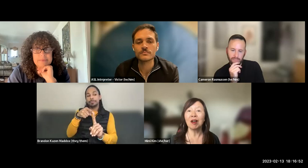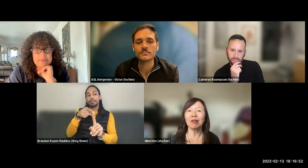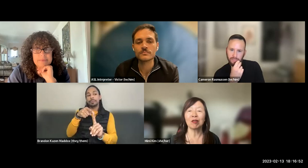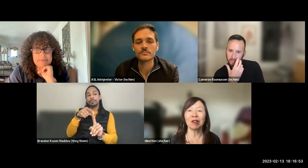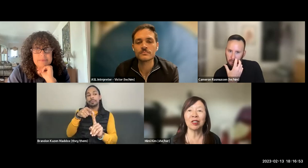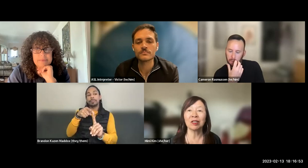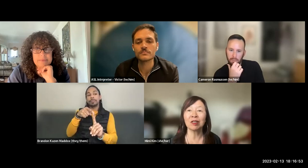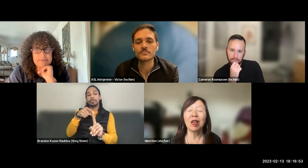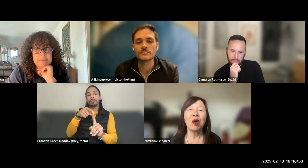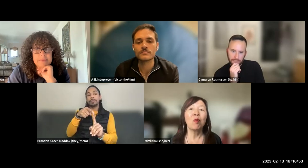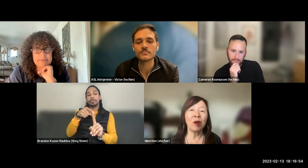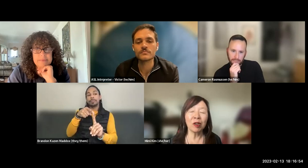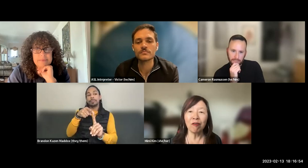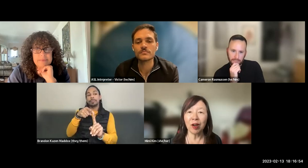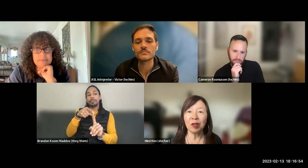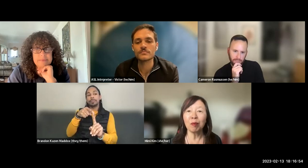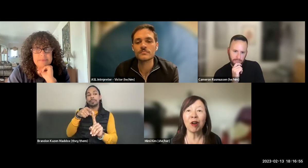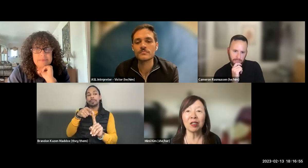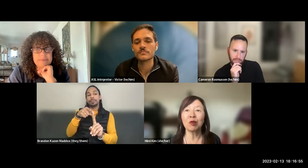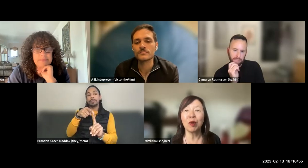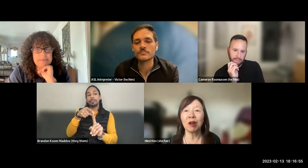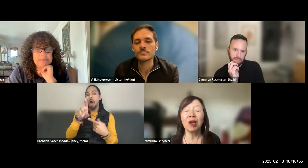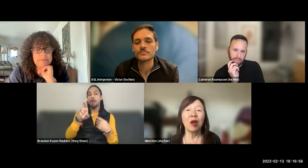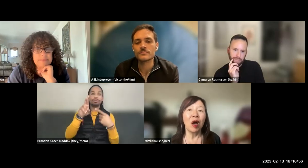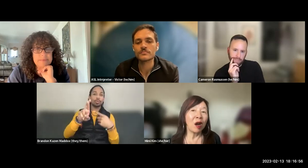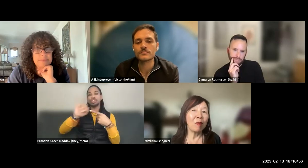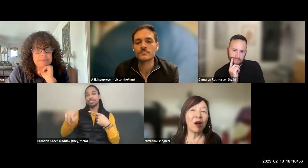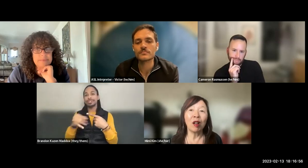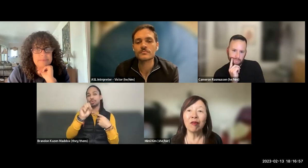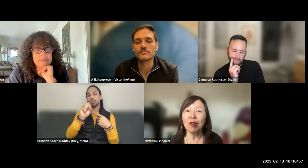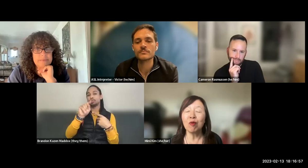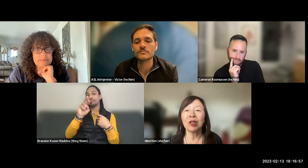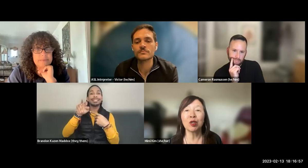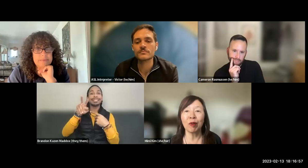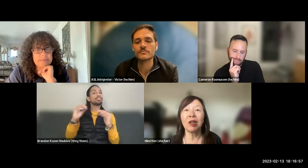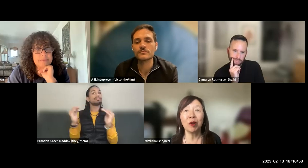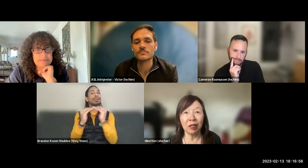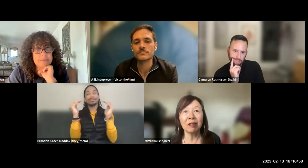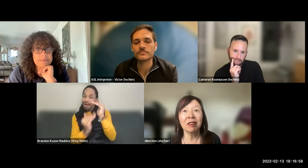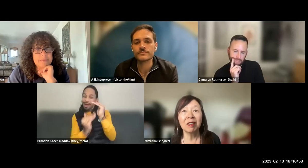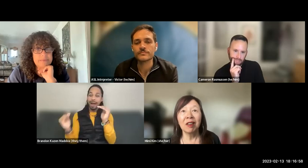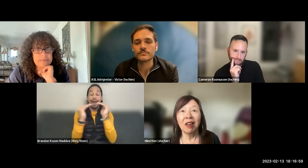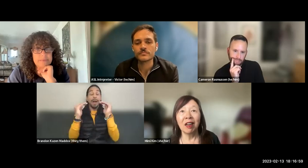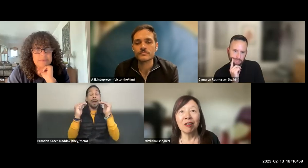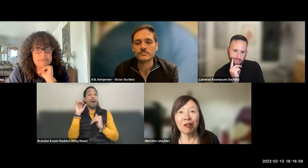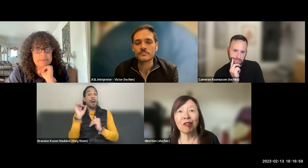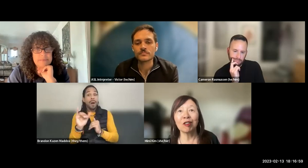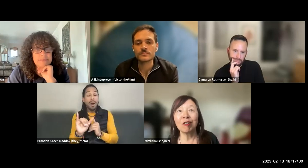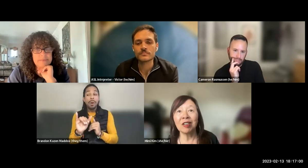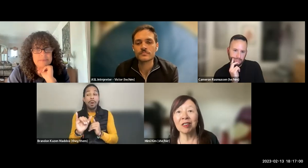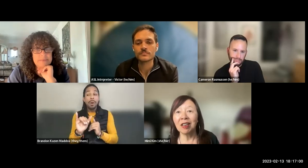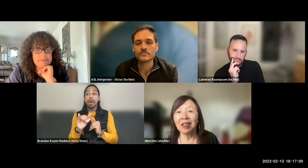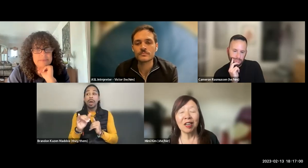we love restorative justice. We're going to fund a project where all of you who want to train police and the